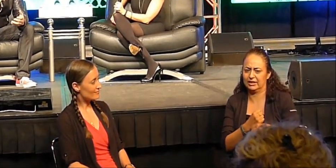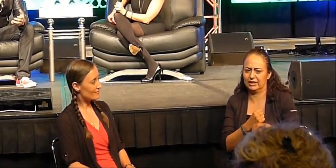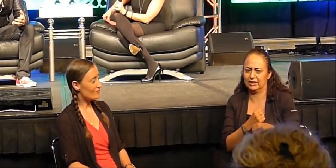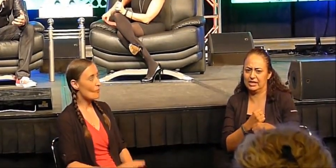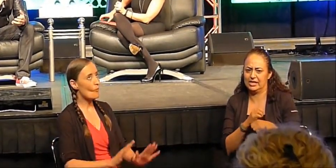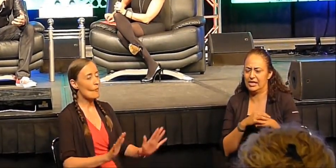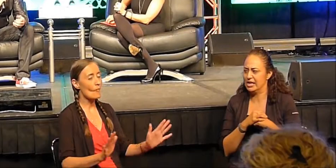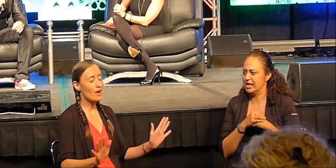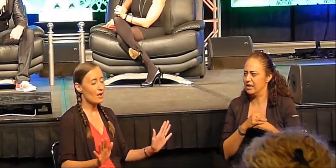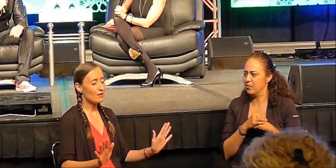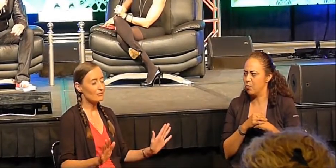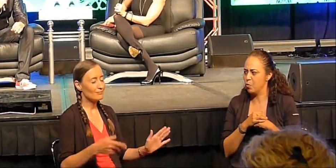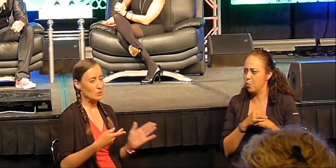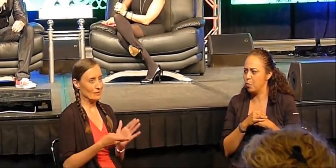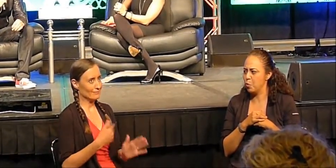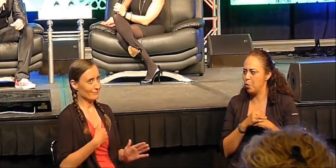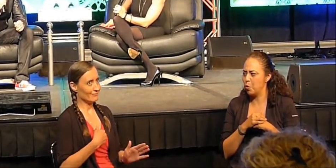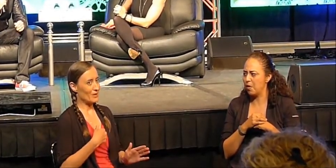accident prone on this movie.